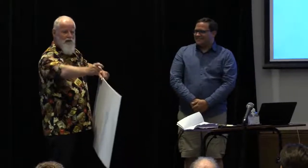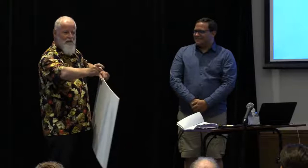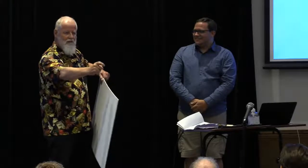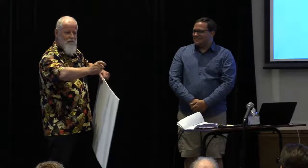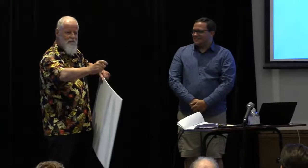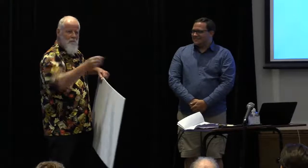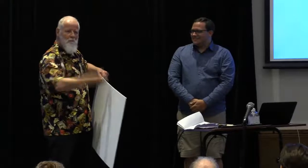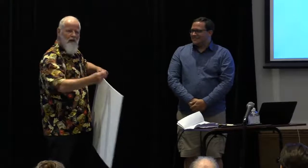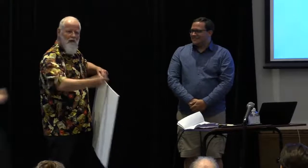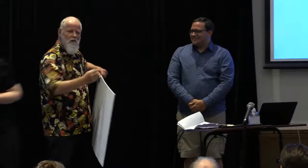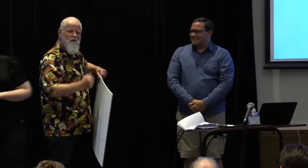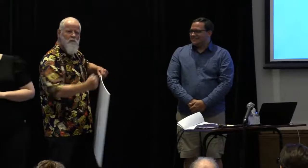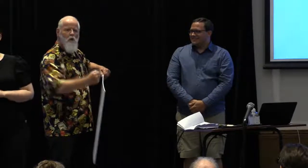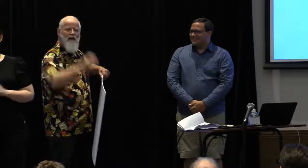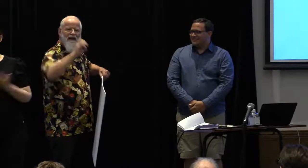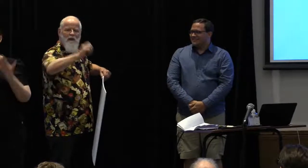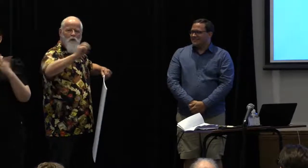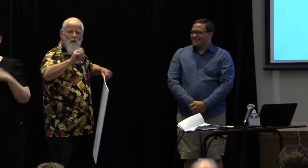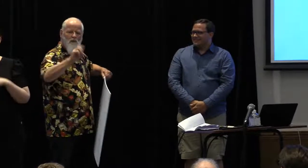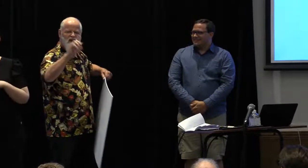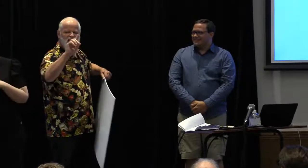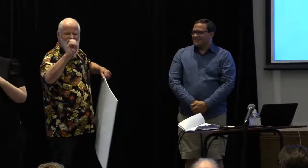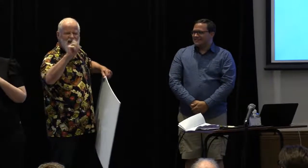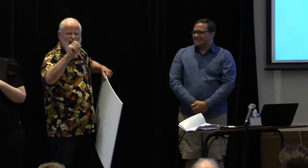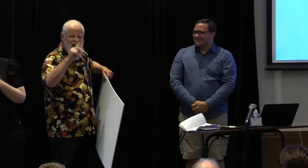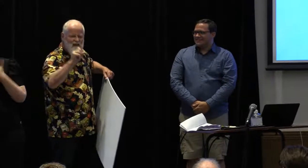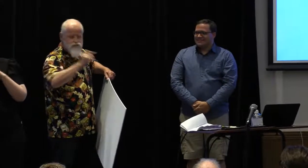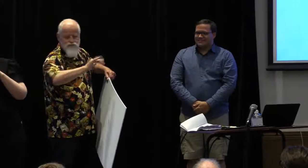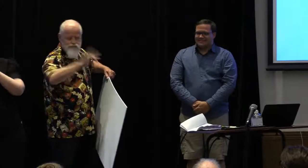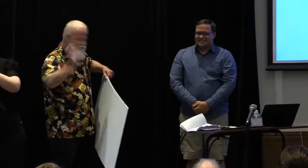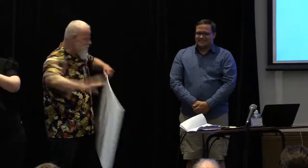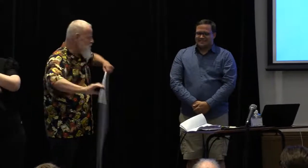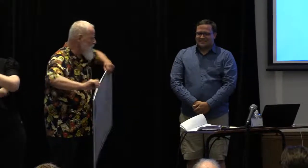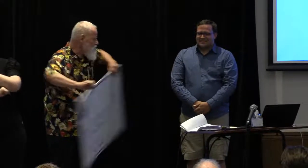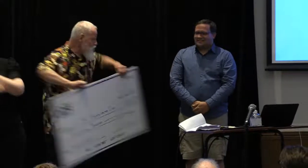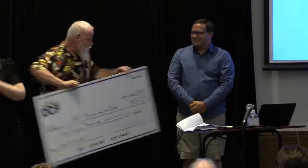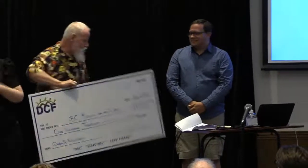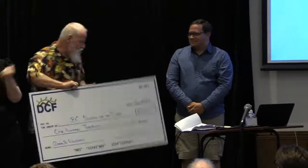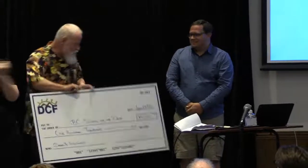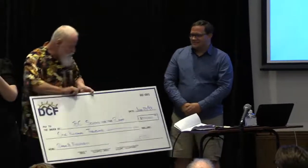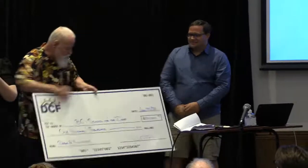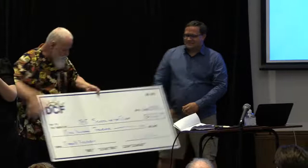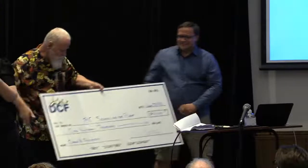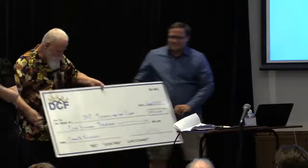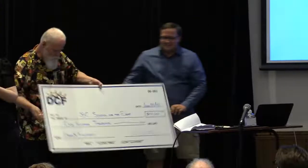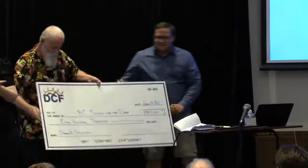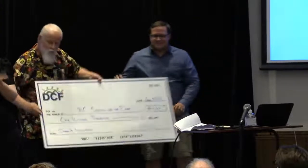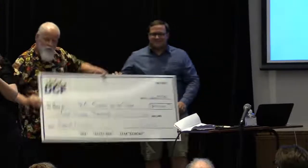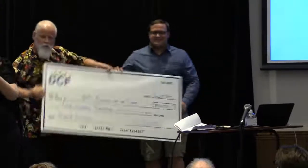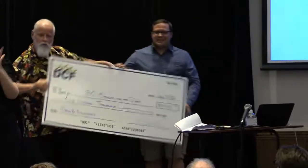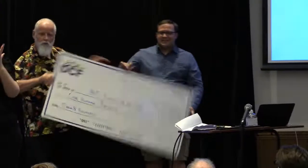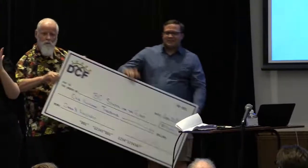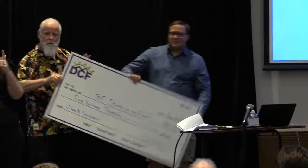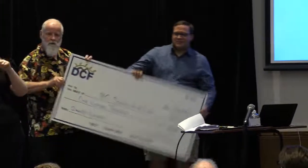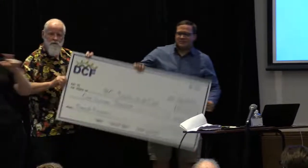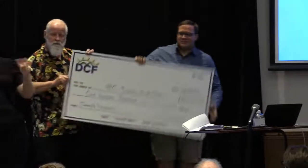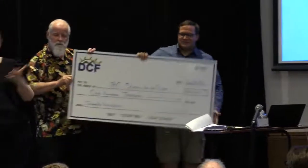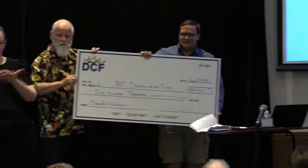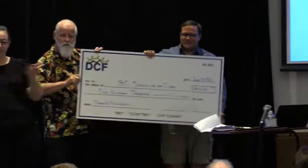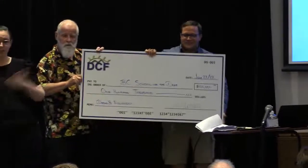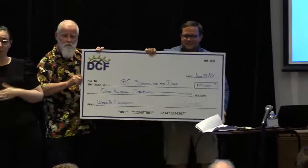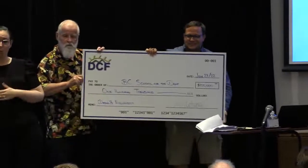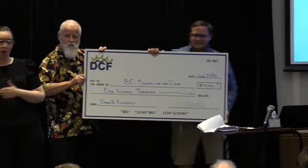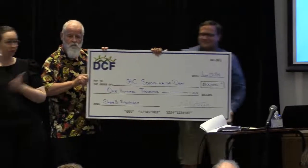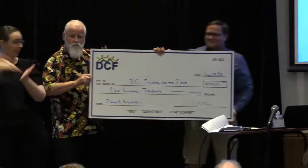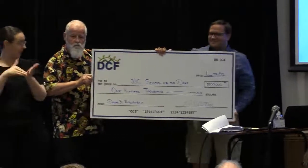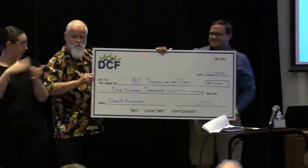And for the BC School for the Deaf, in support of the school for